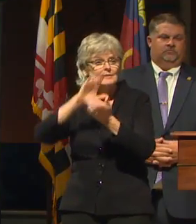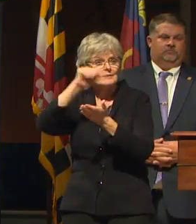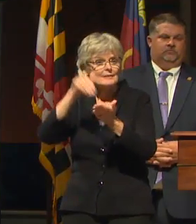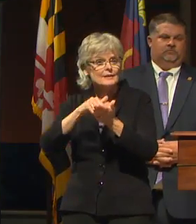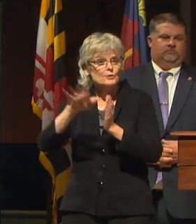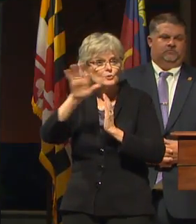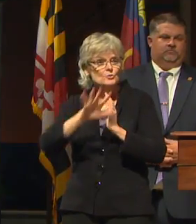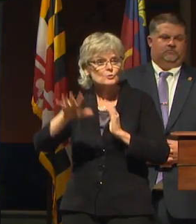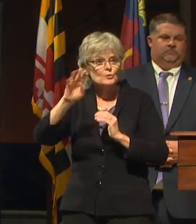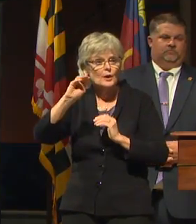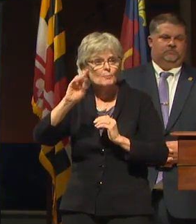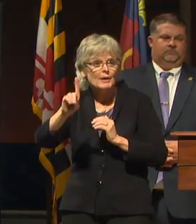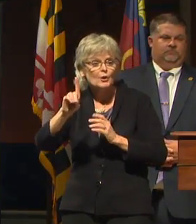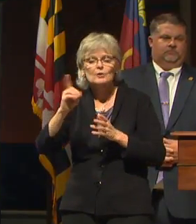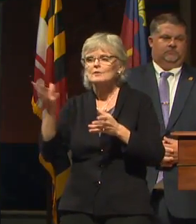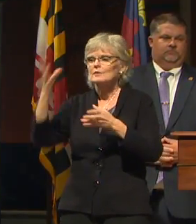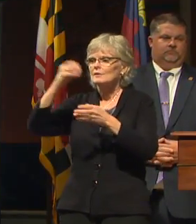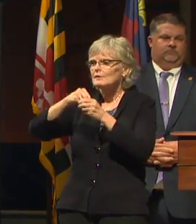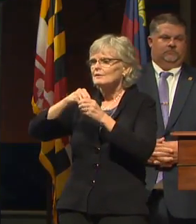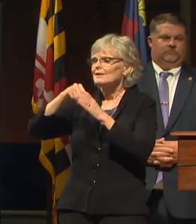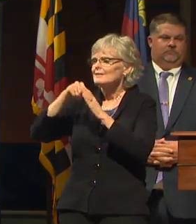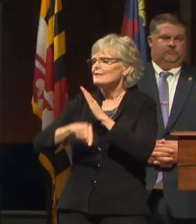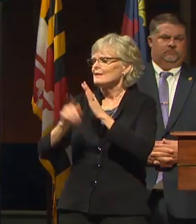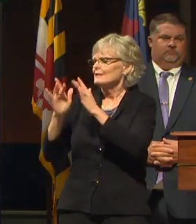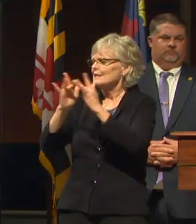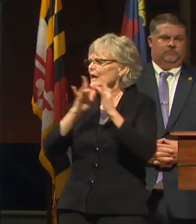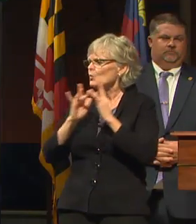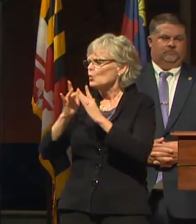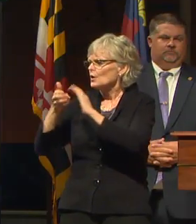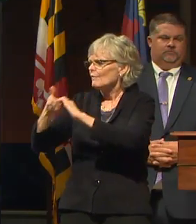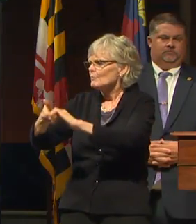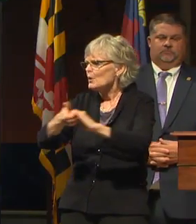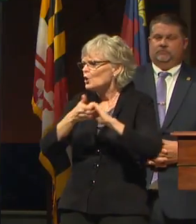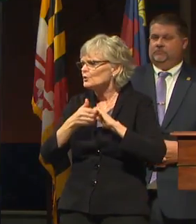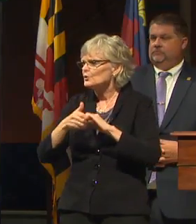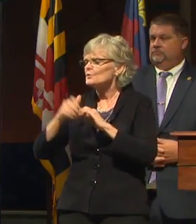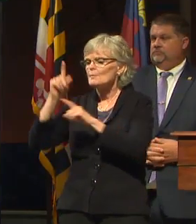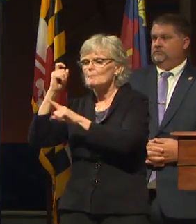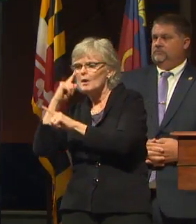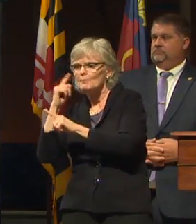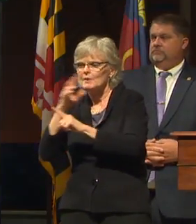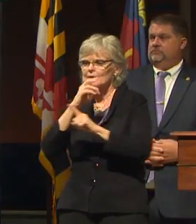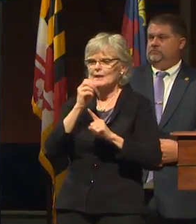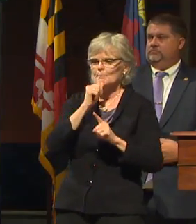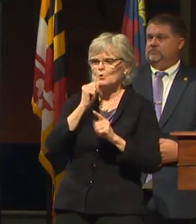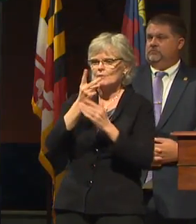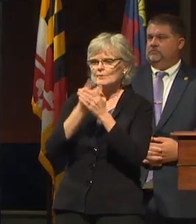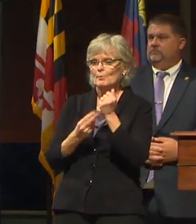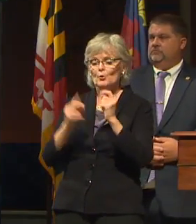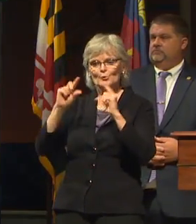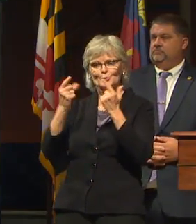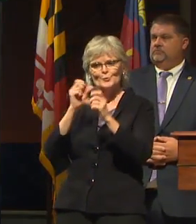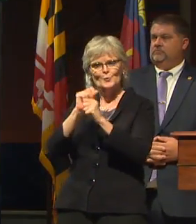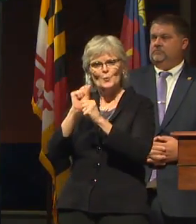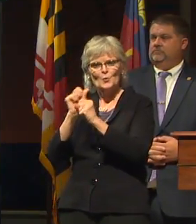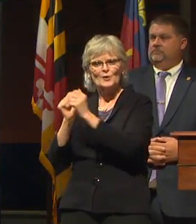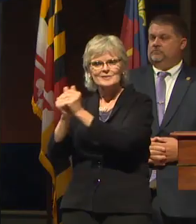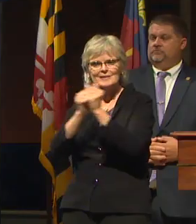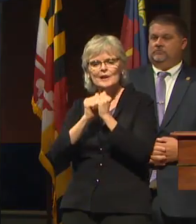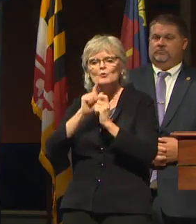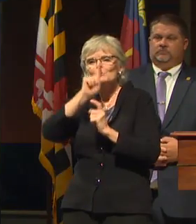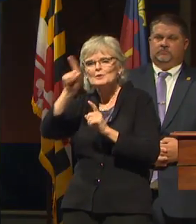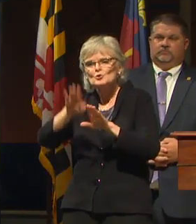across Maryland encompass an extensive network of partners, public and private, and these groups work together well to ensure